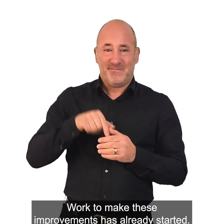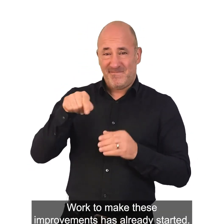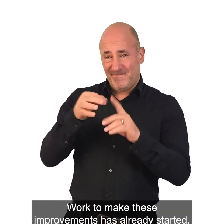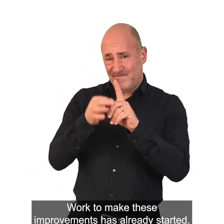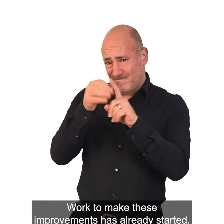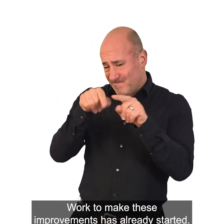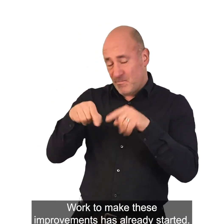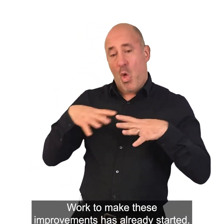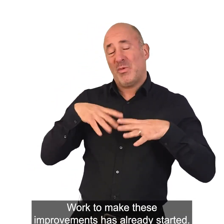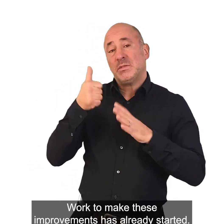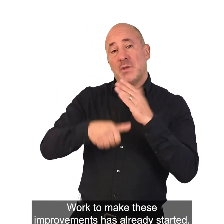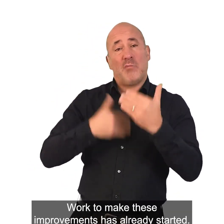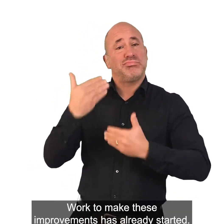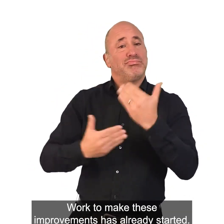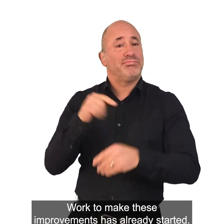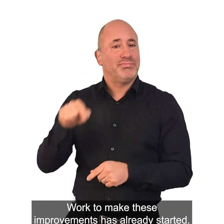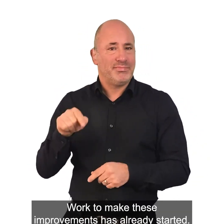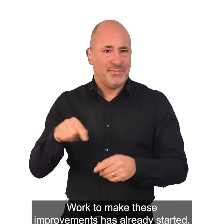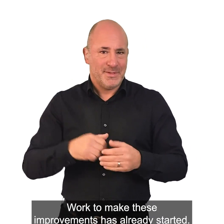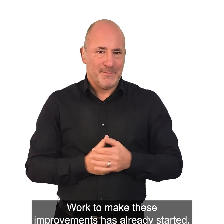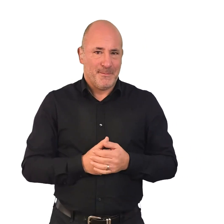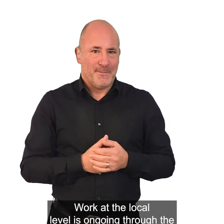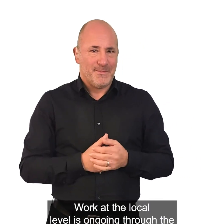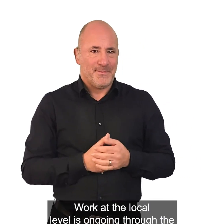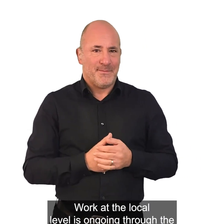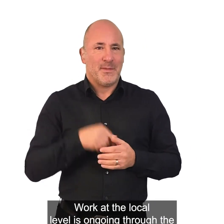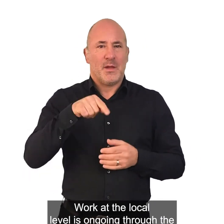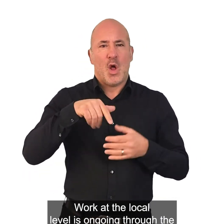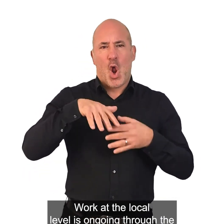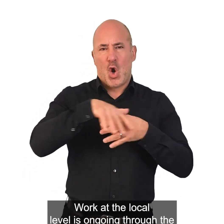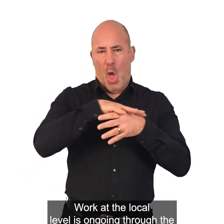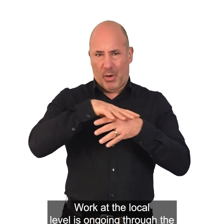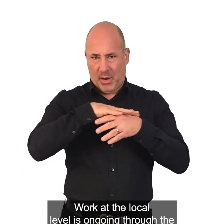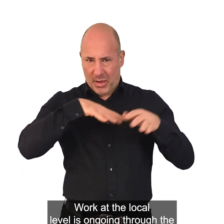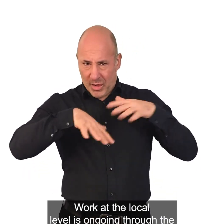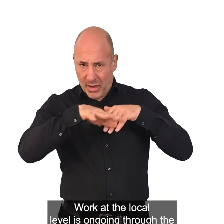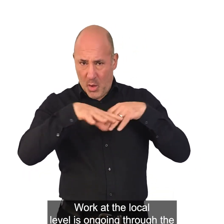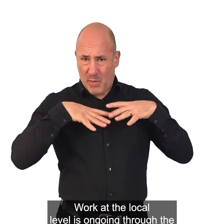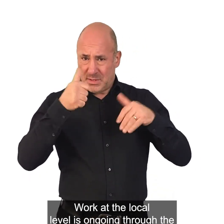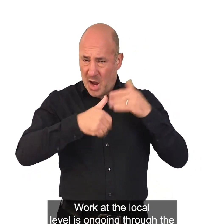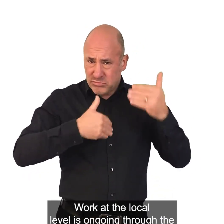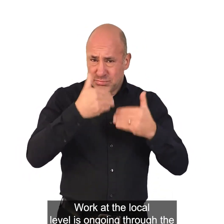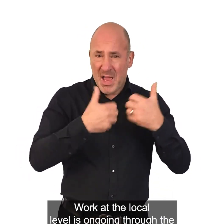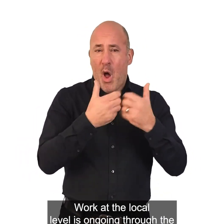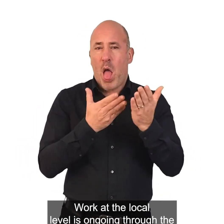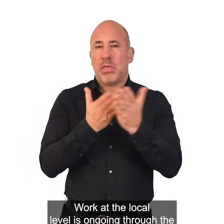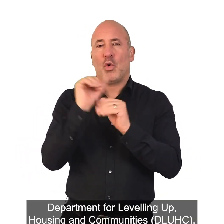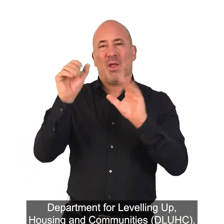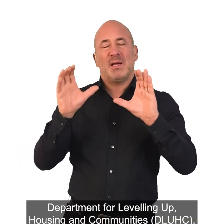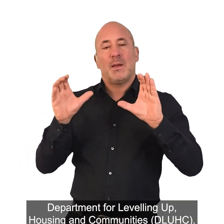Work to make these improvements has already started. Work at the local level is ongoing through the Department for Levelling